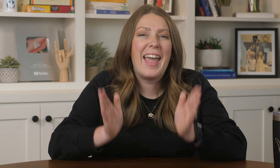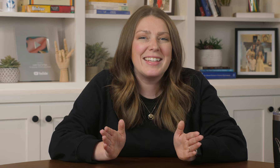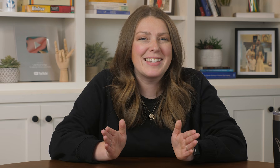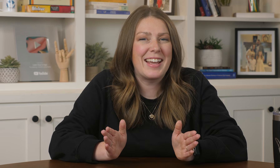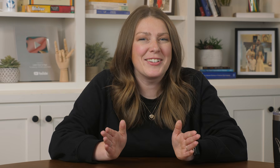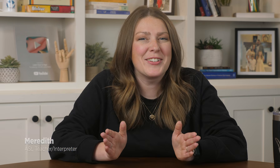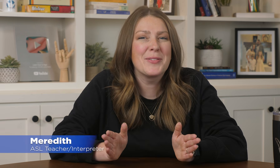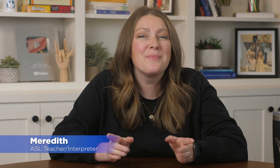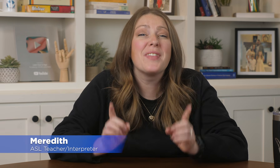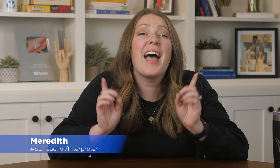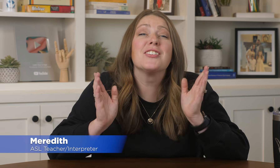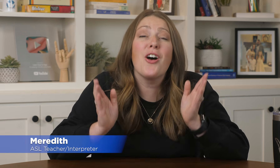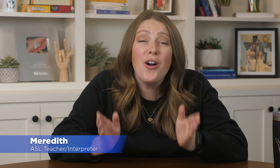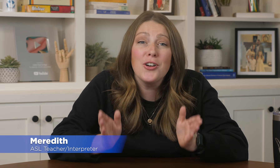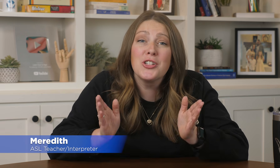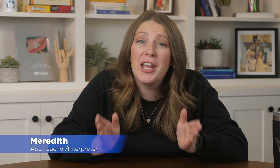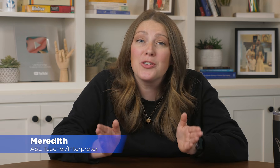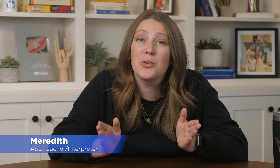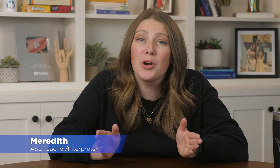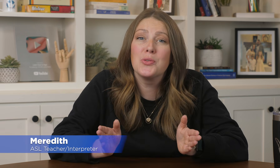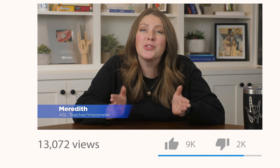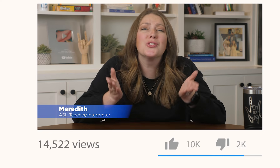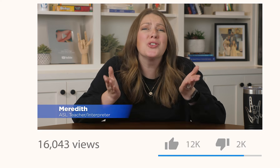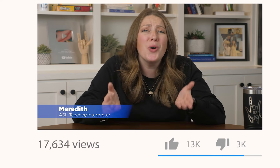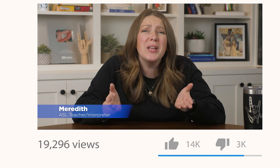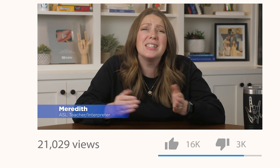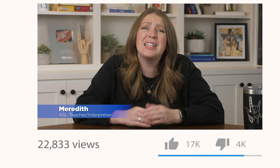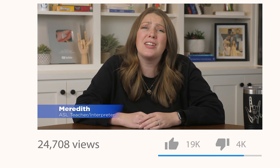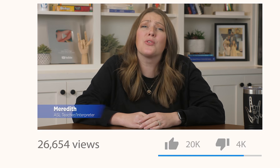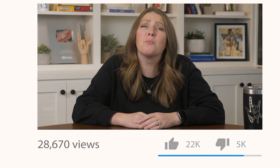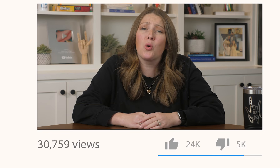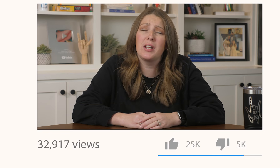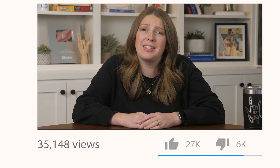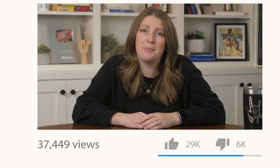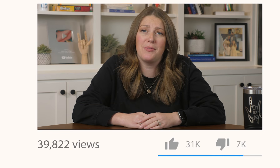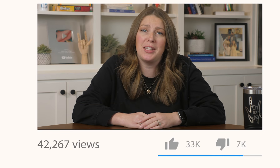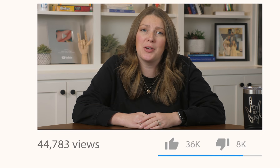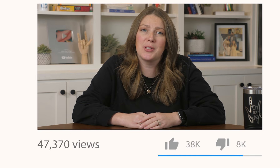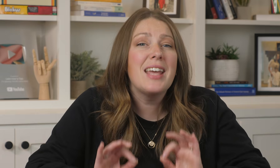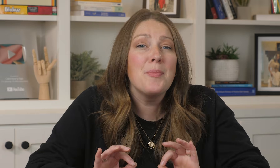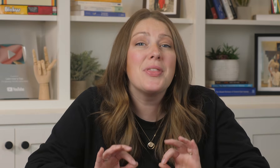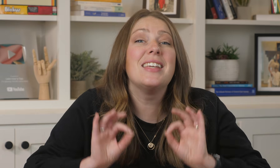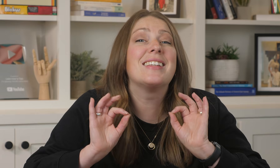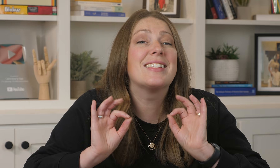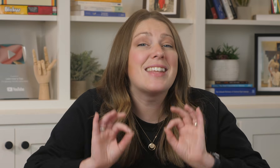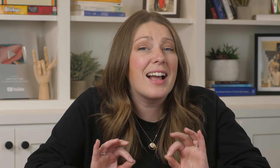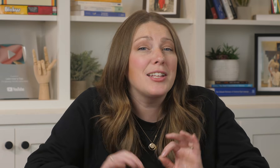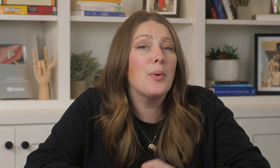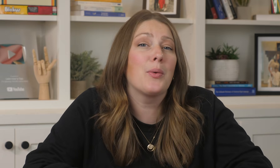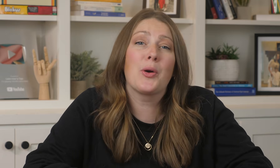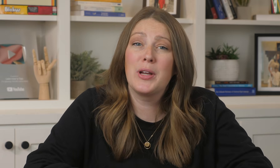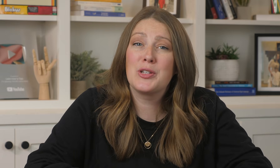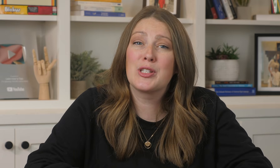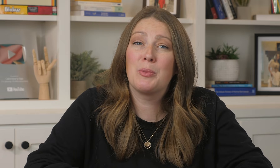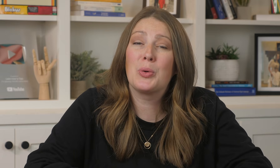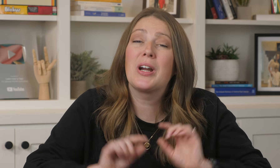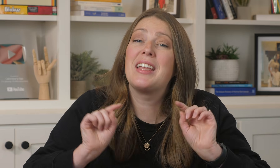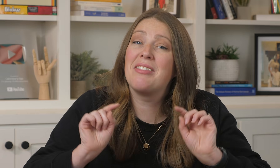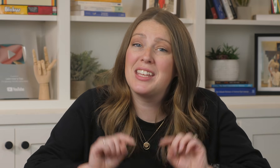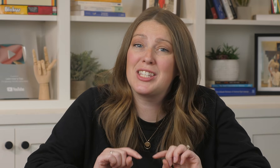Hey signers! As our channel grows, so is the need for more in-depth videos. Depth is exactly what we're going to explore in this